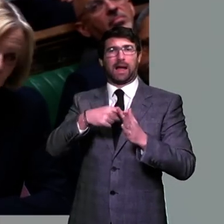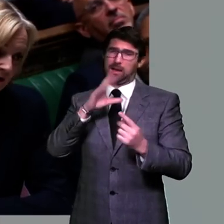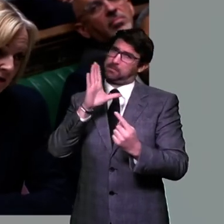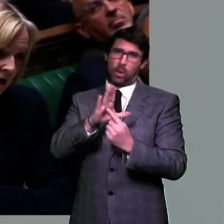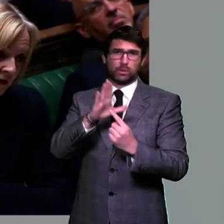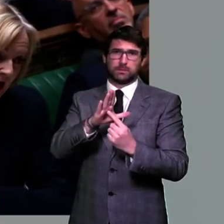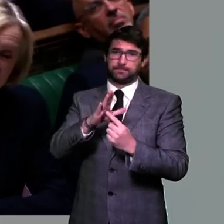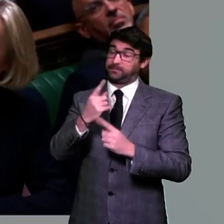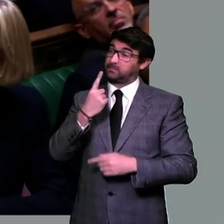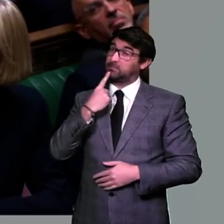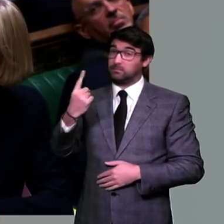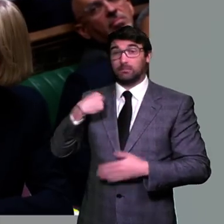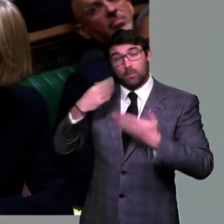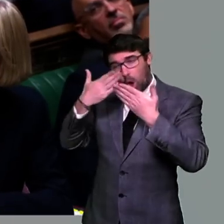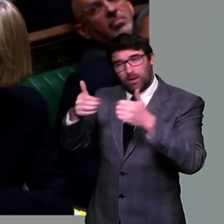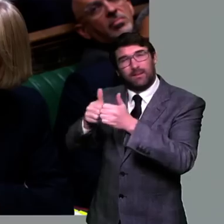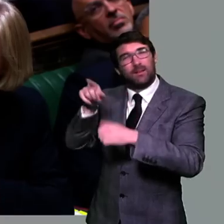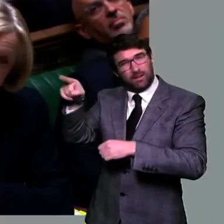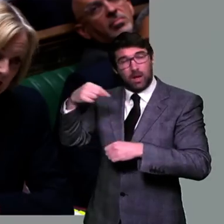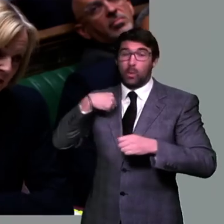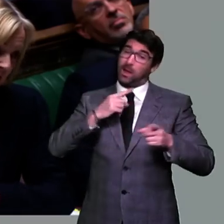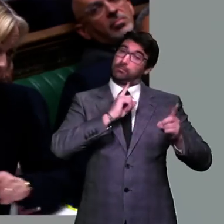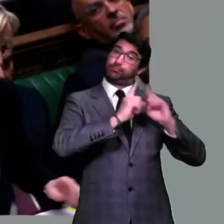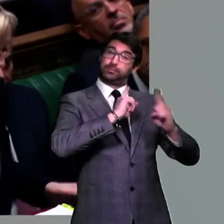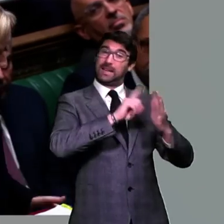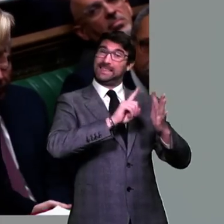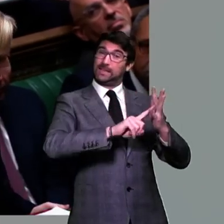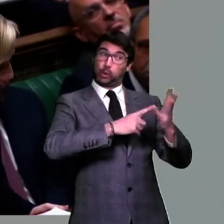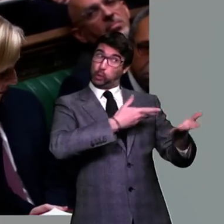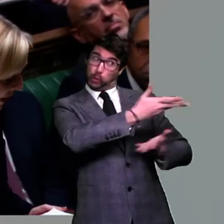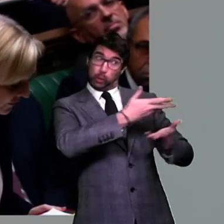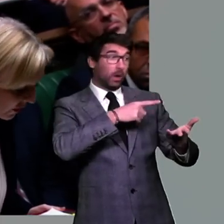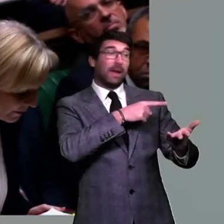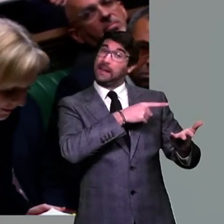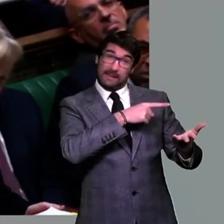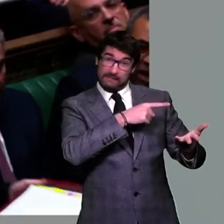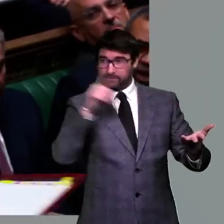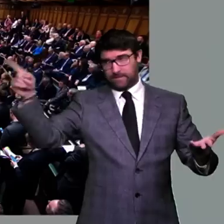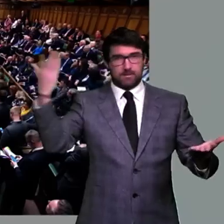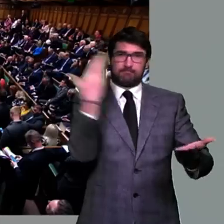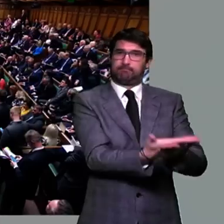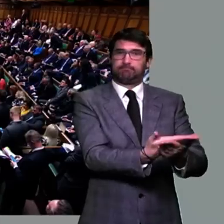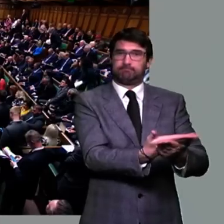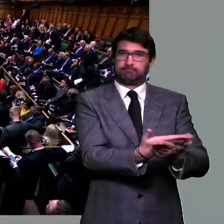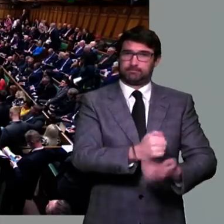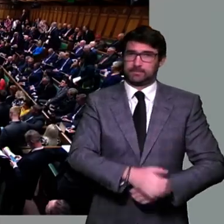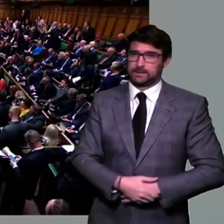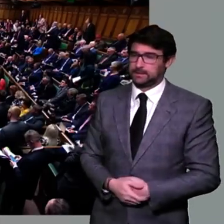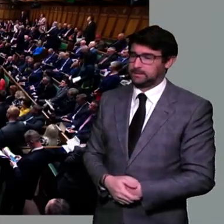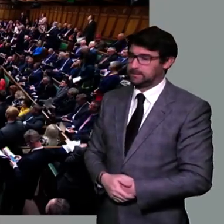honourable friend that any negotiations will reflect the same position that is in the Protocol Bill. Dame Meg